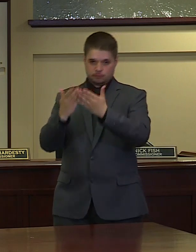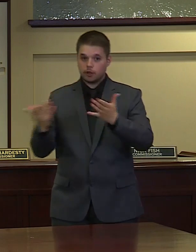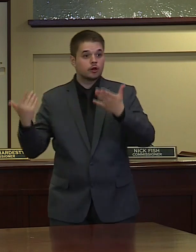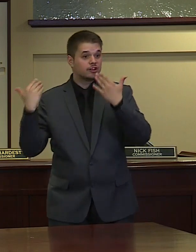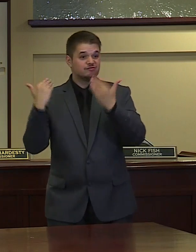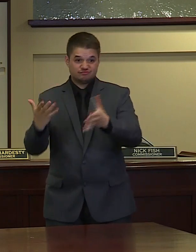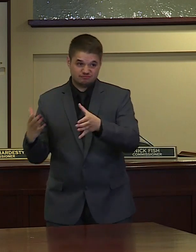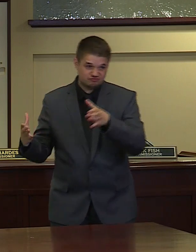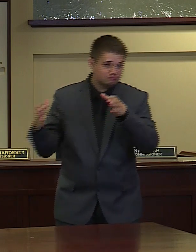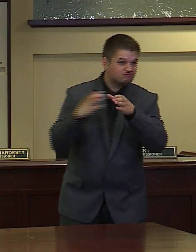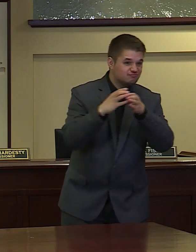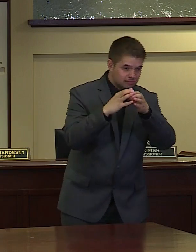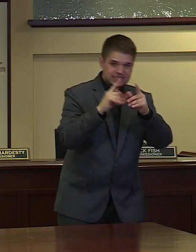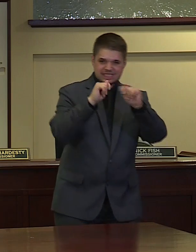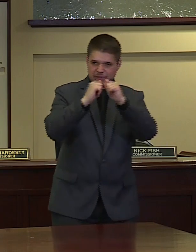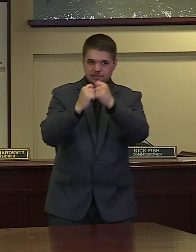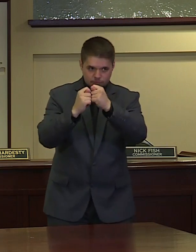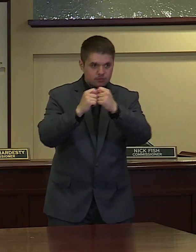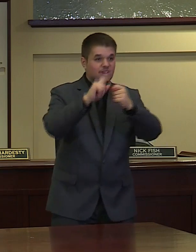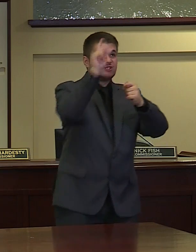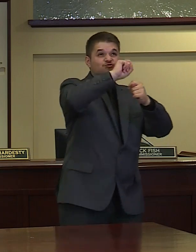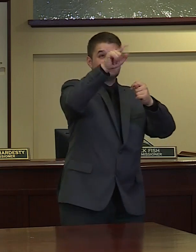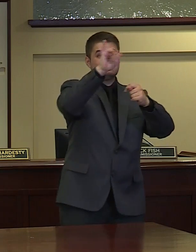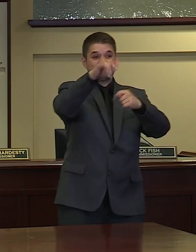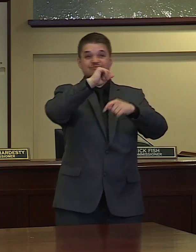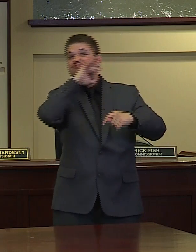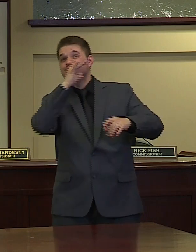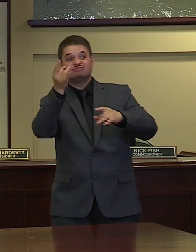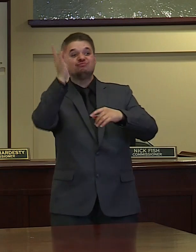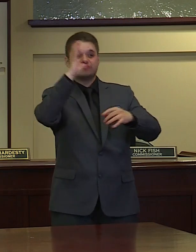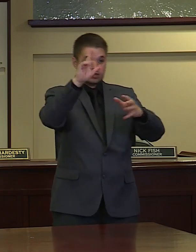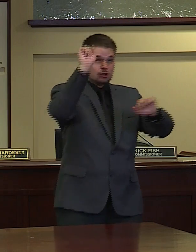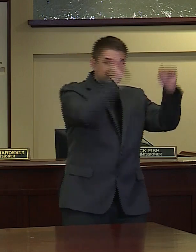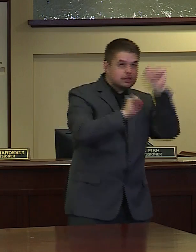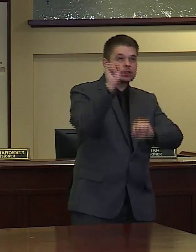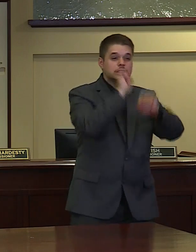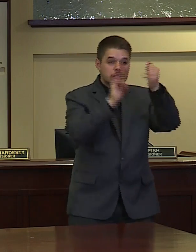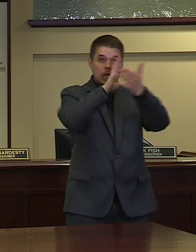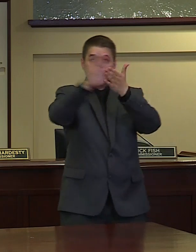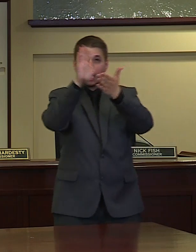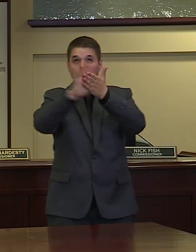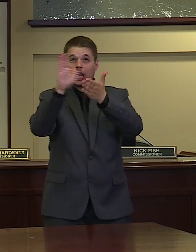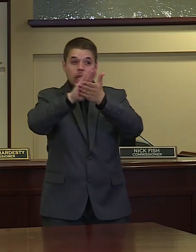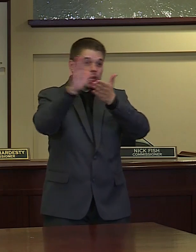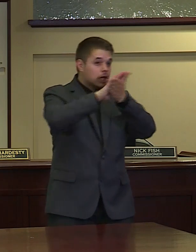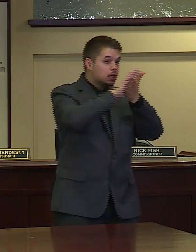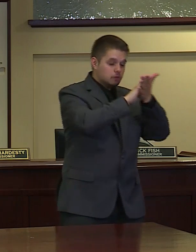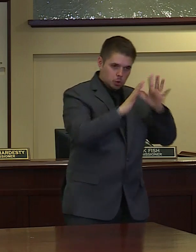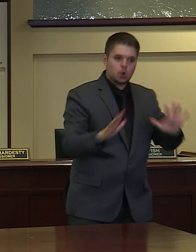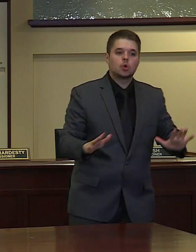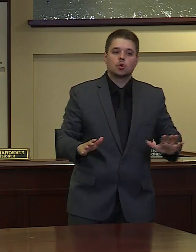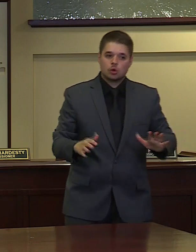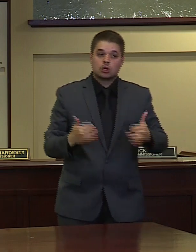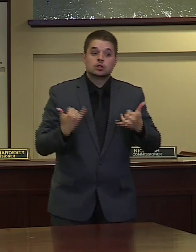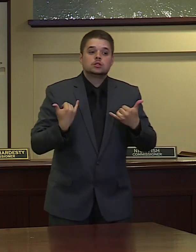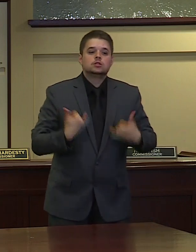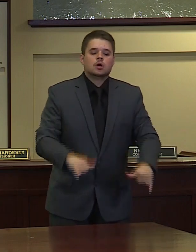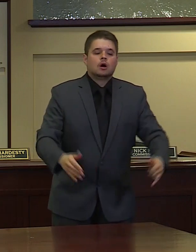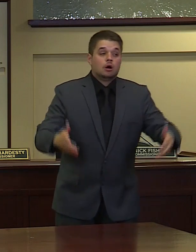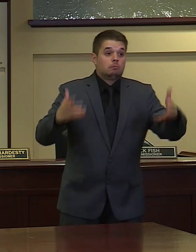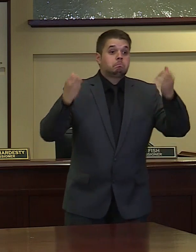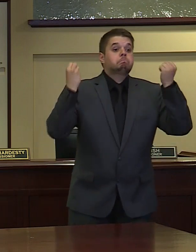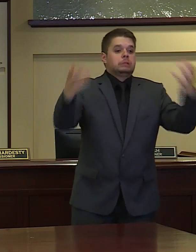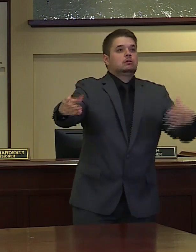together and worked tirelessly throughout the day yesterday to start cleaning up Portland. There's still a lot of work to do. There was damage done last